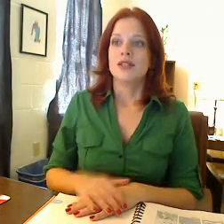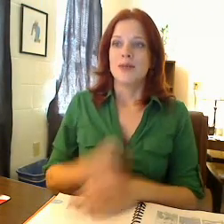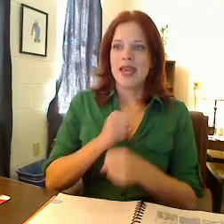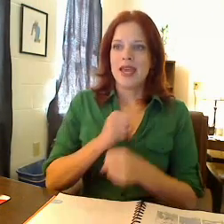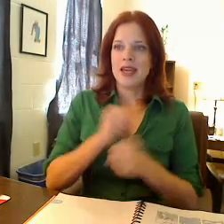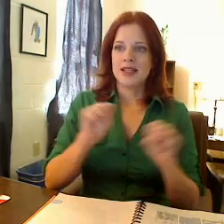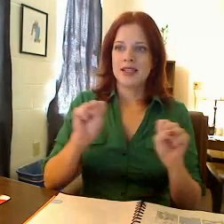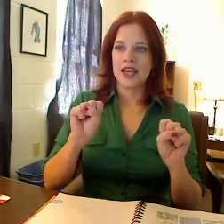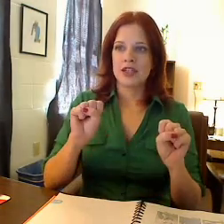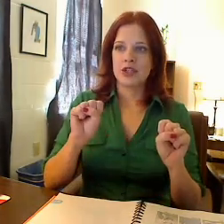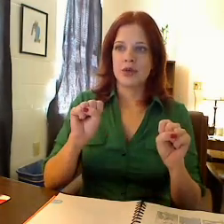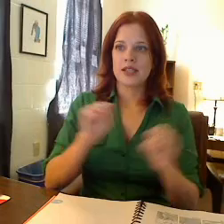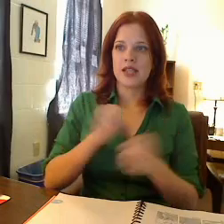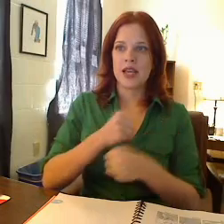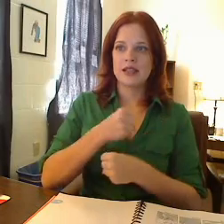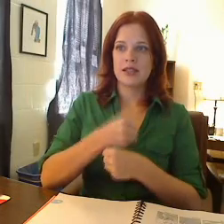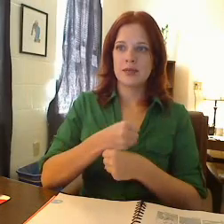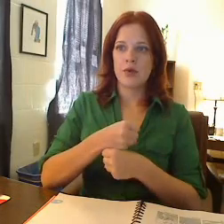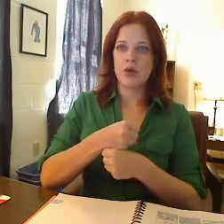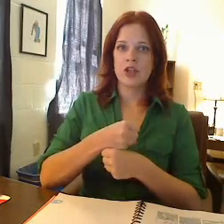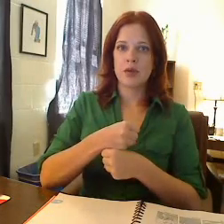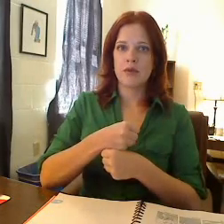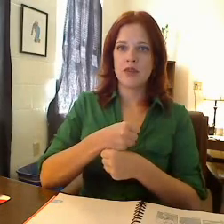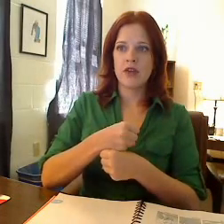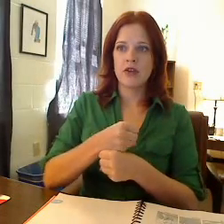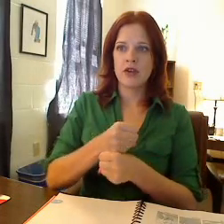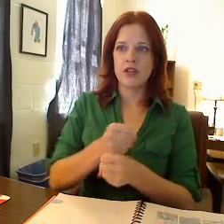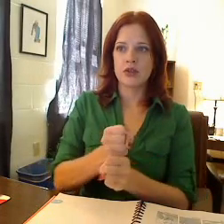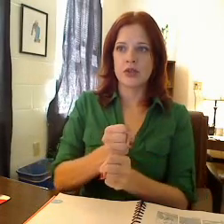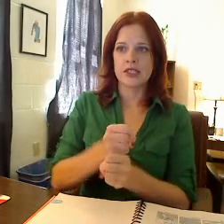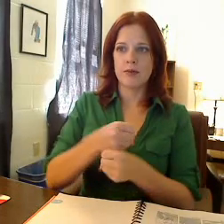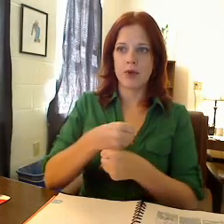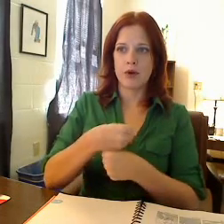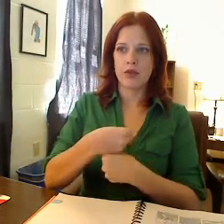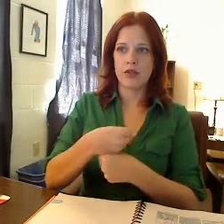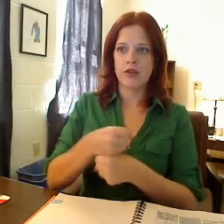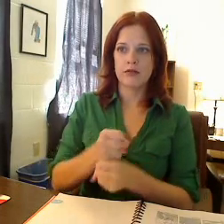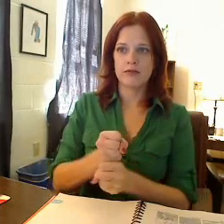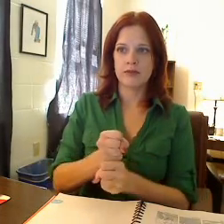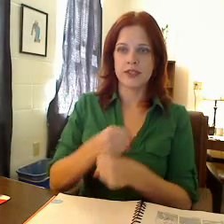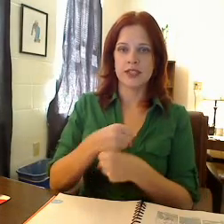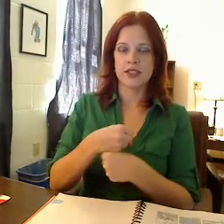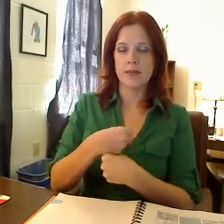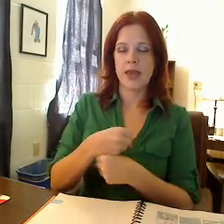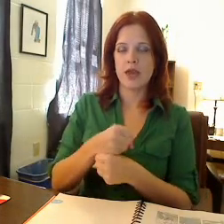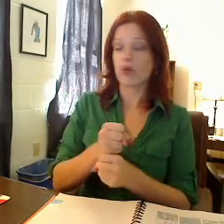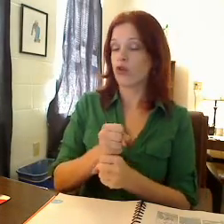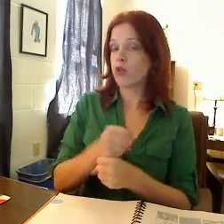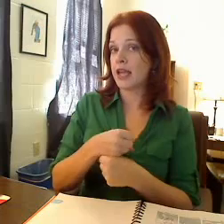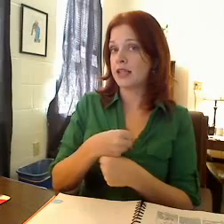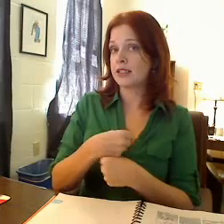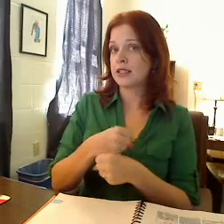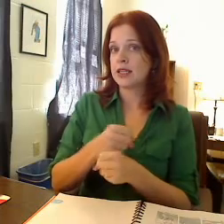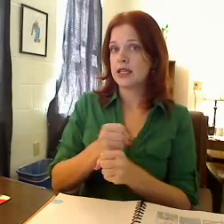To make, take 2 S hands, put one on top of the other, and twist them both. This is to make or create.